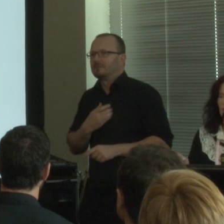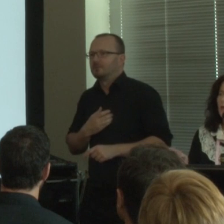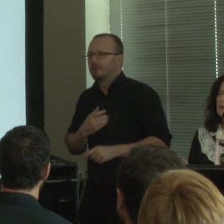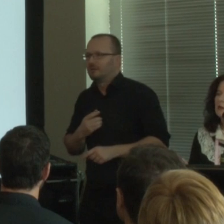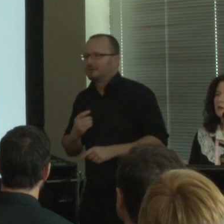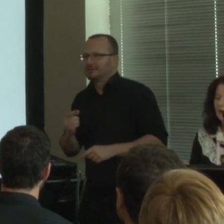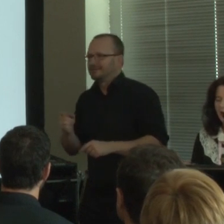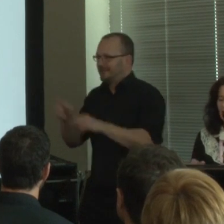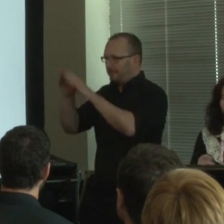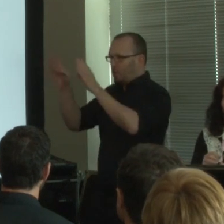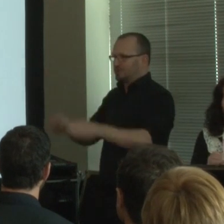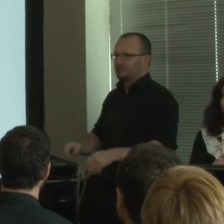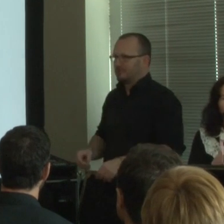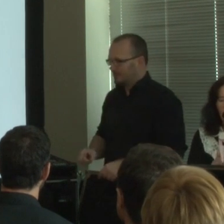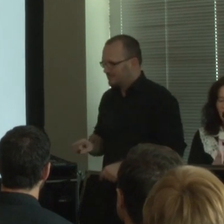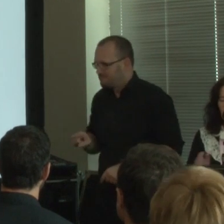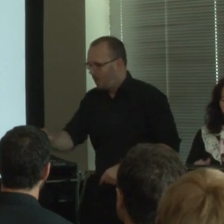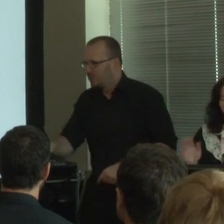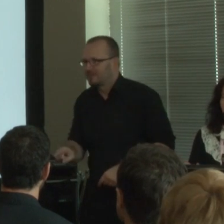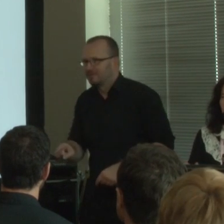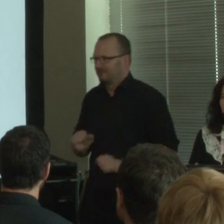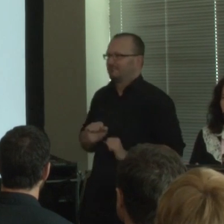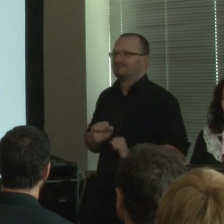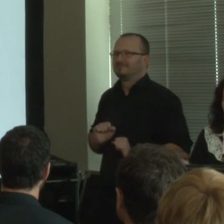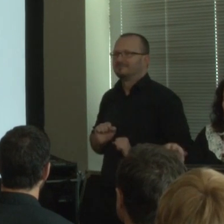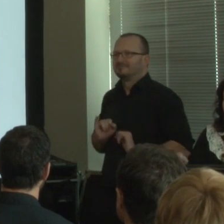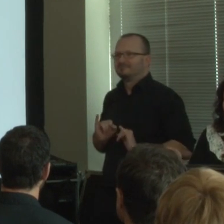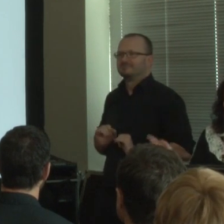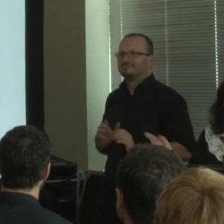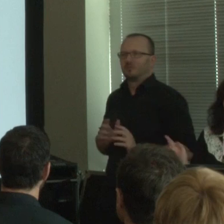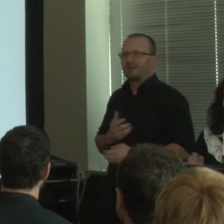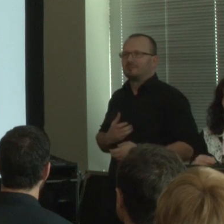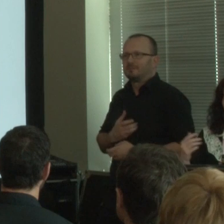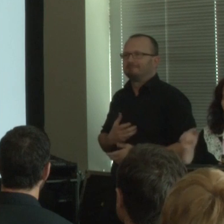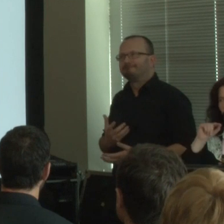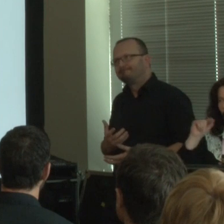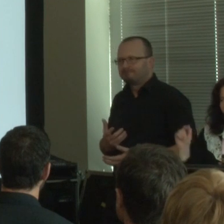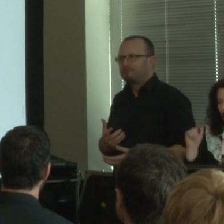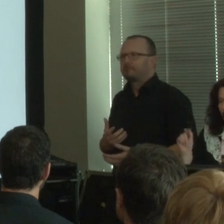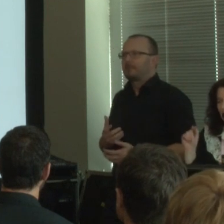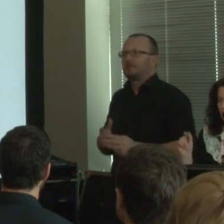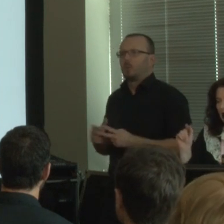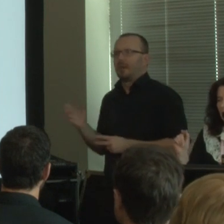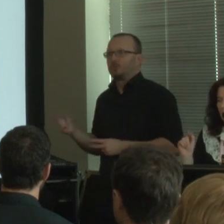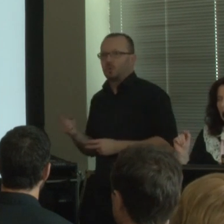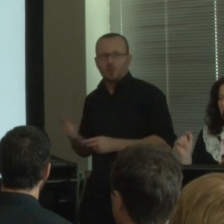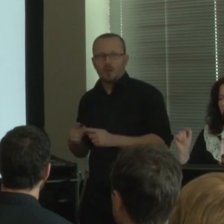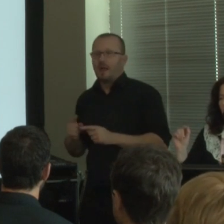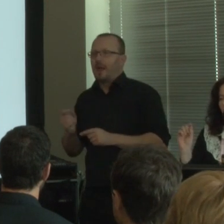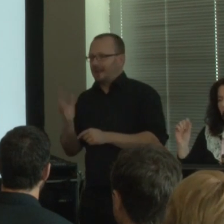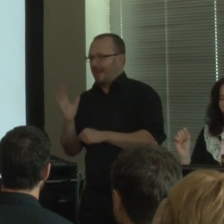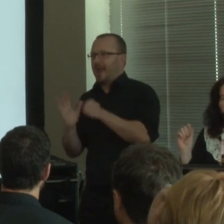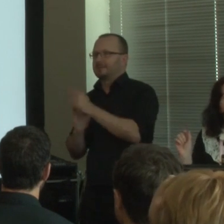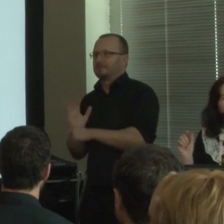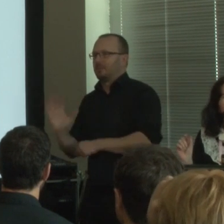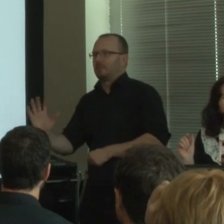to see what they did. So what we had to do on the home screen, which looked much like one of these screens, was actually put a little hand symbol and